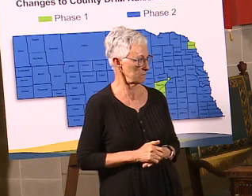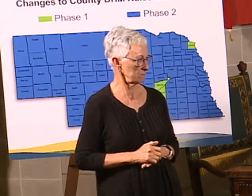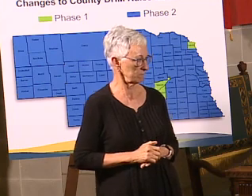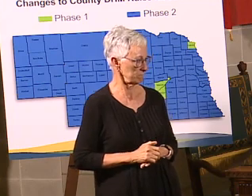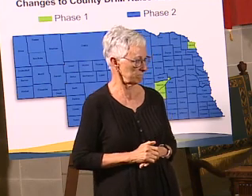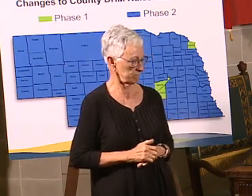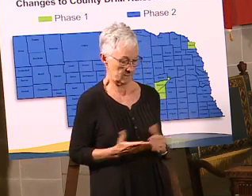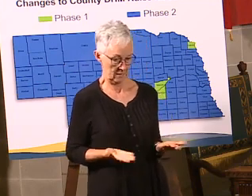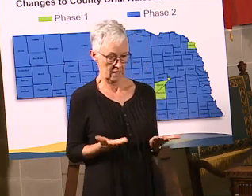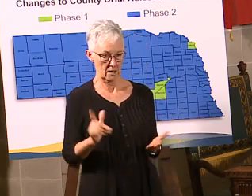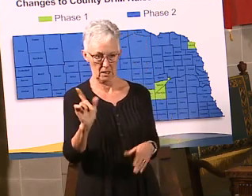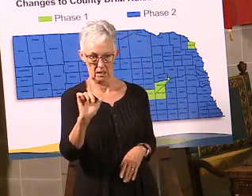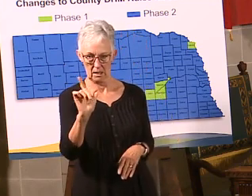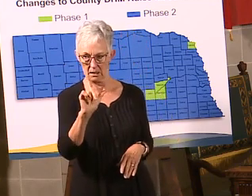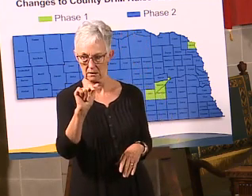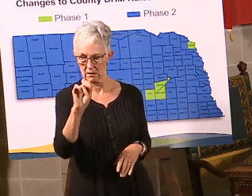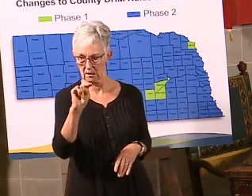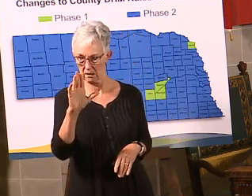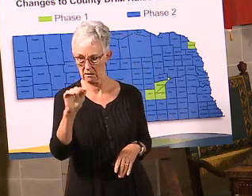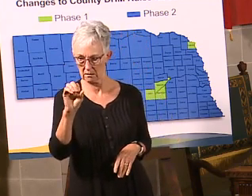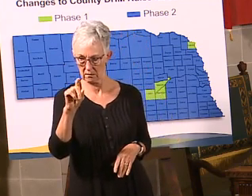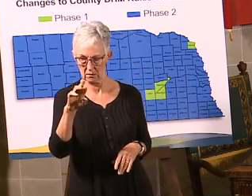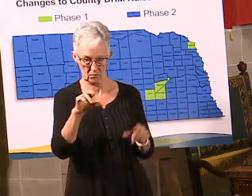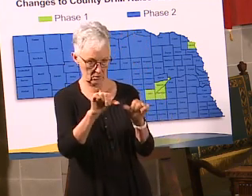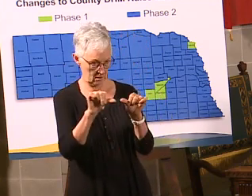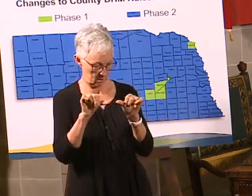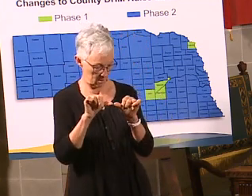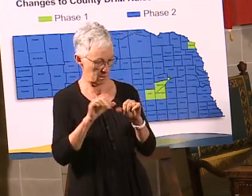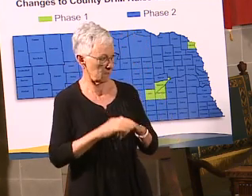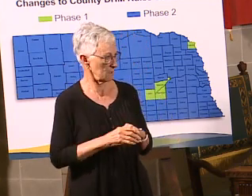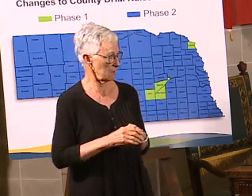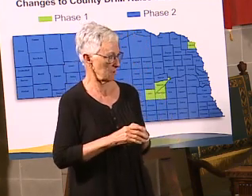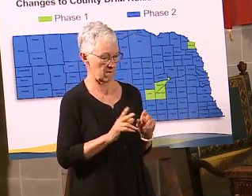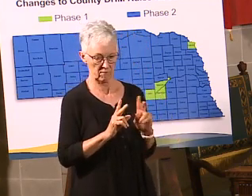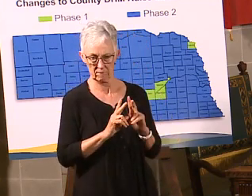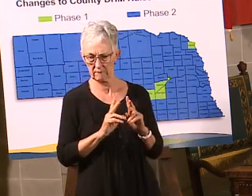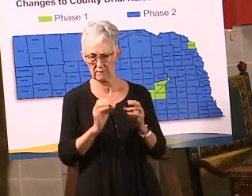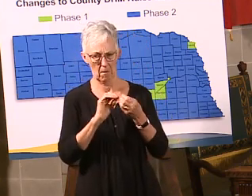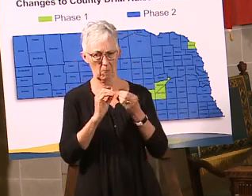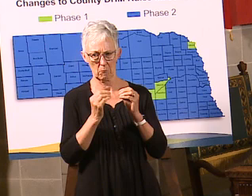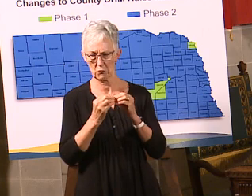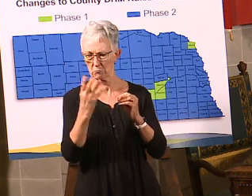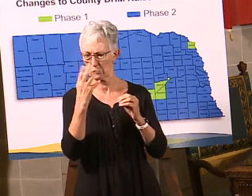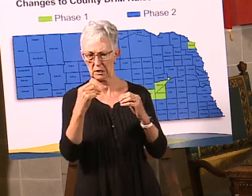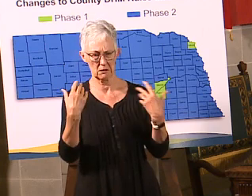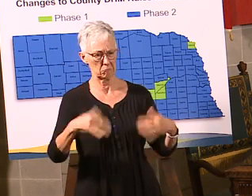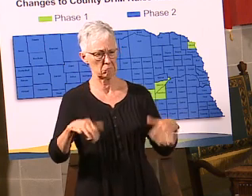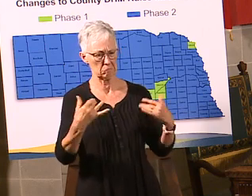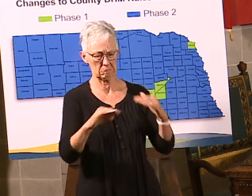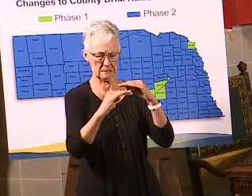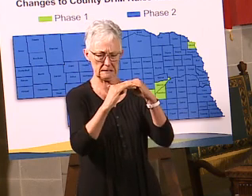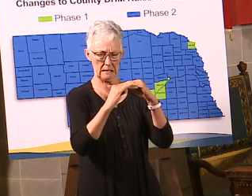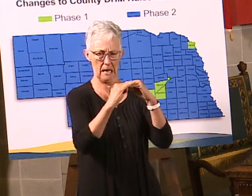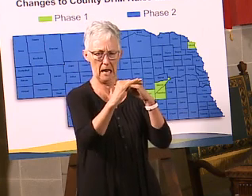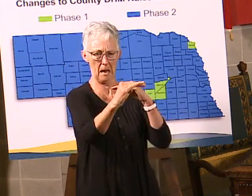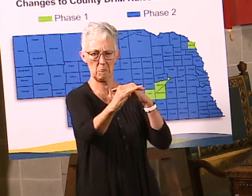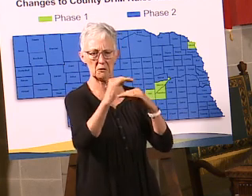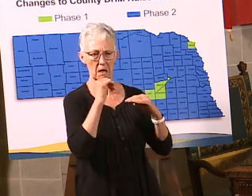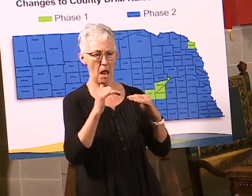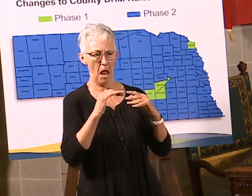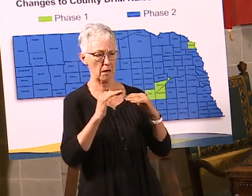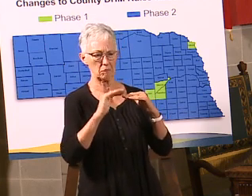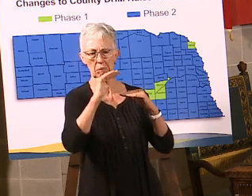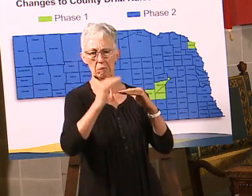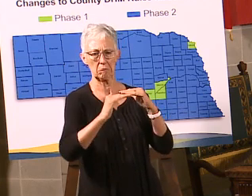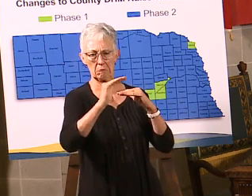So in the Lincoln-Lancaster area, again, very, very stable. There is 188 out